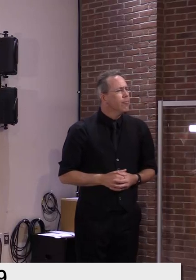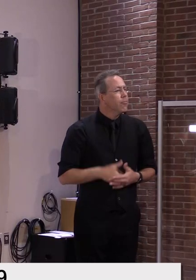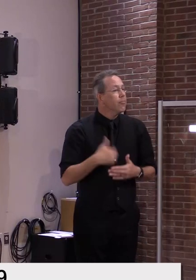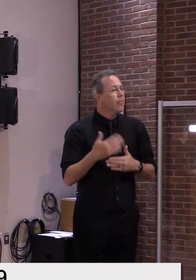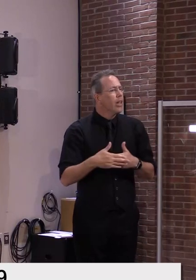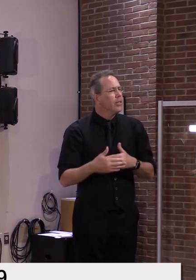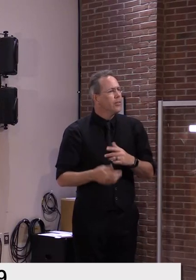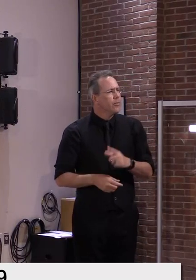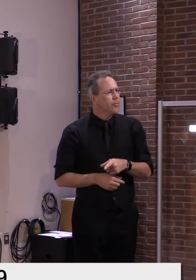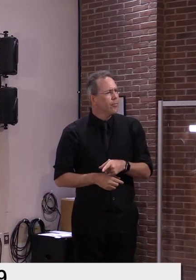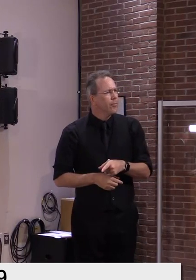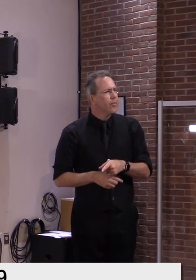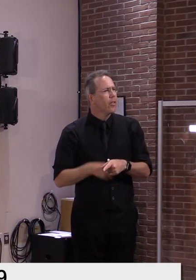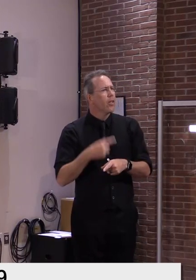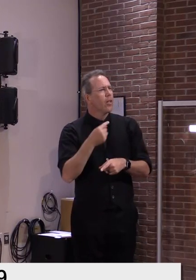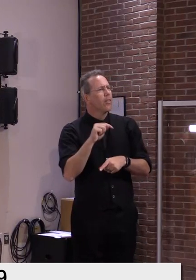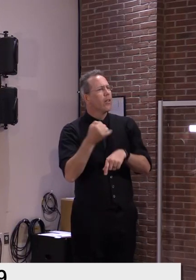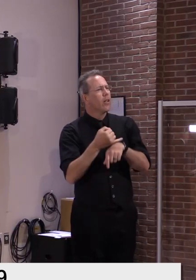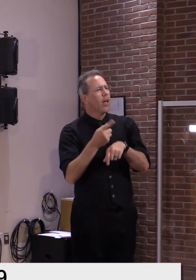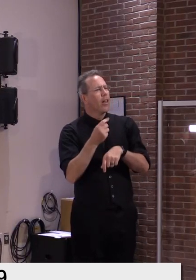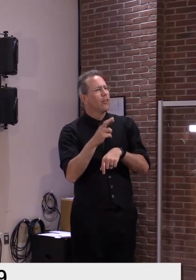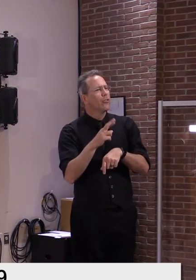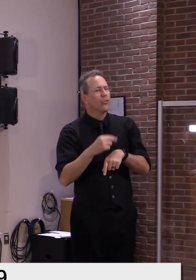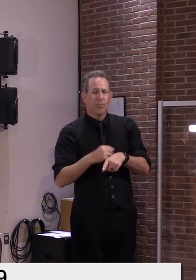Mike Donahue, the Islander.